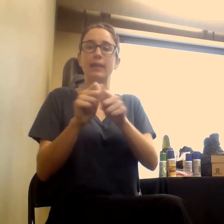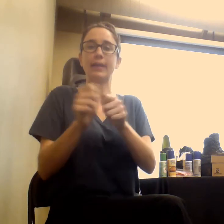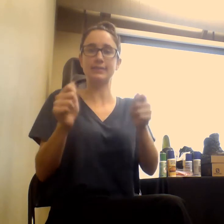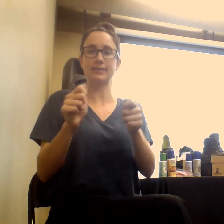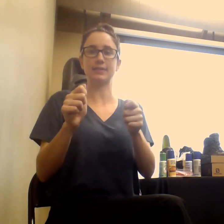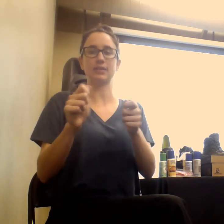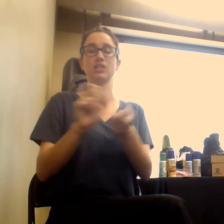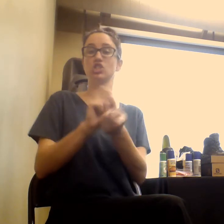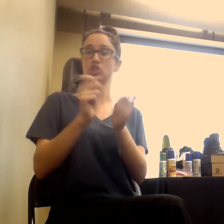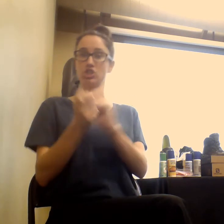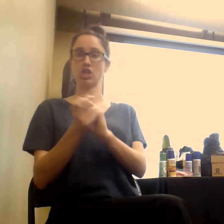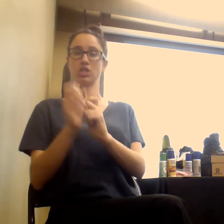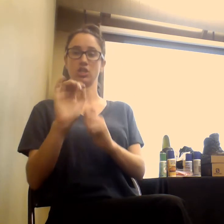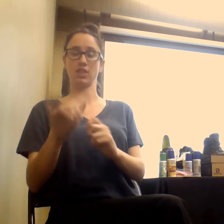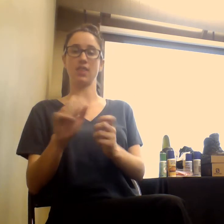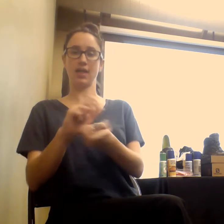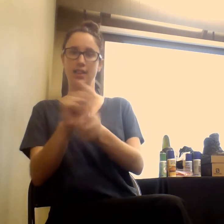to here.